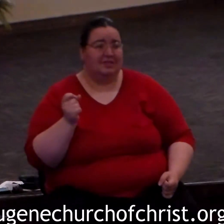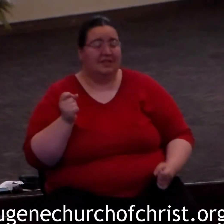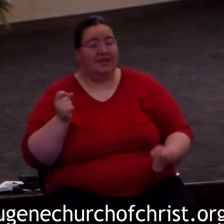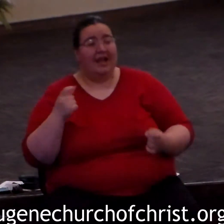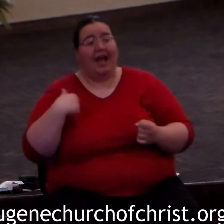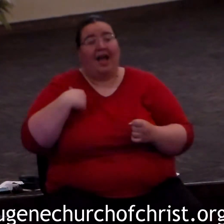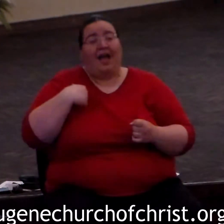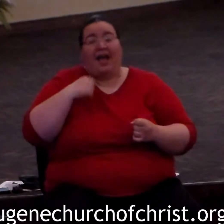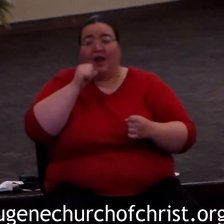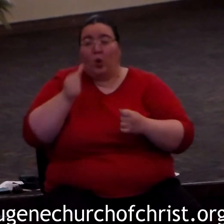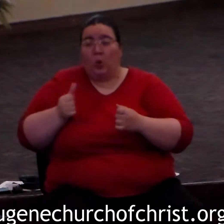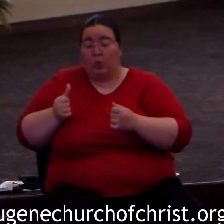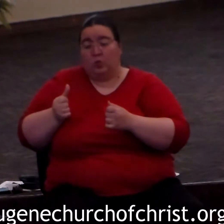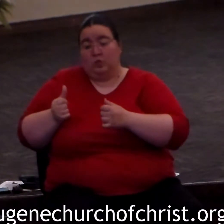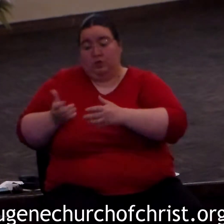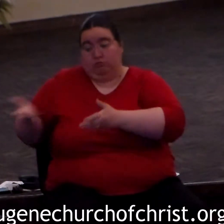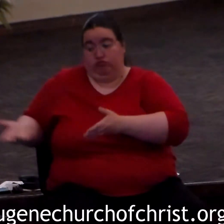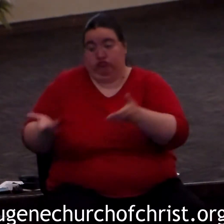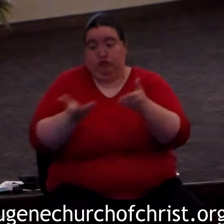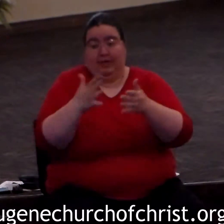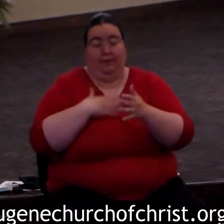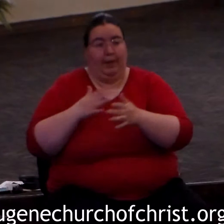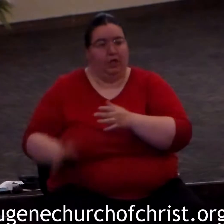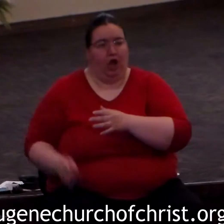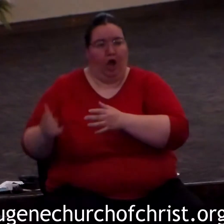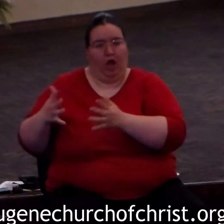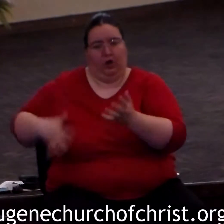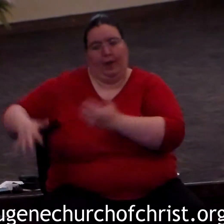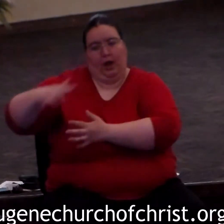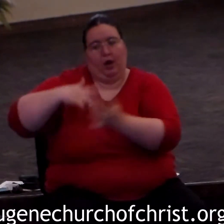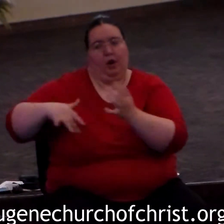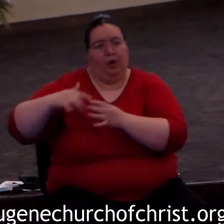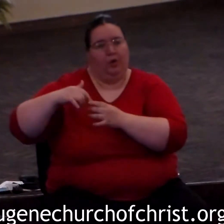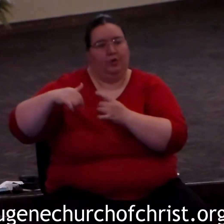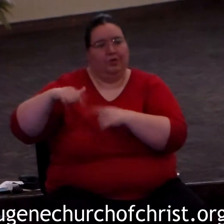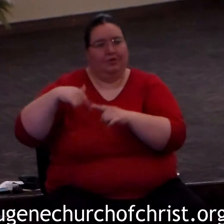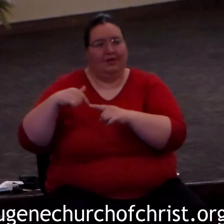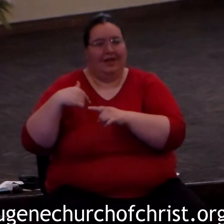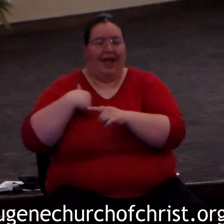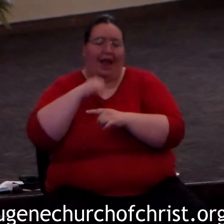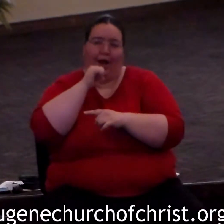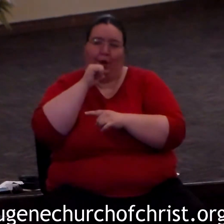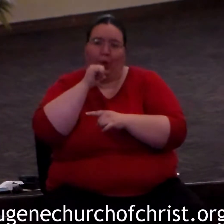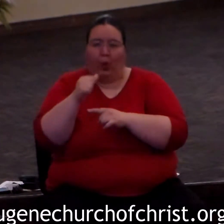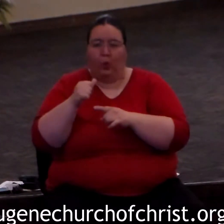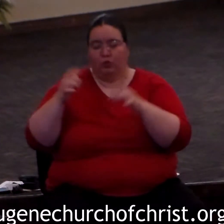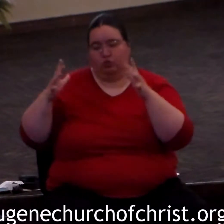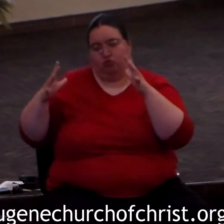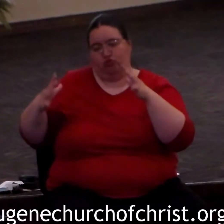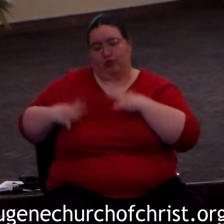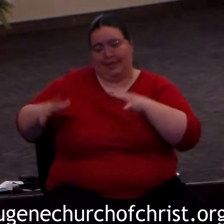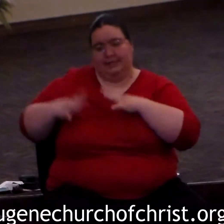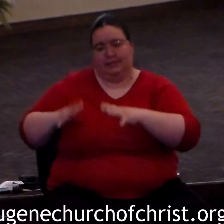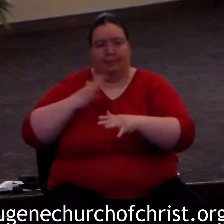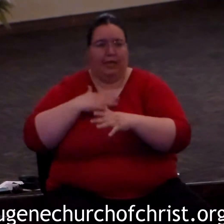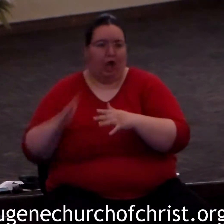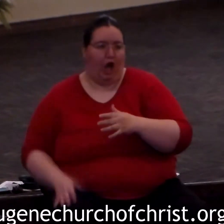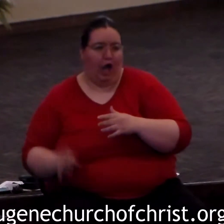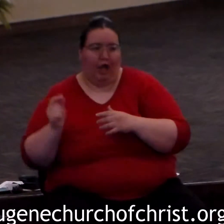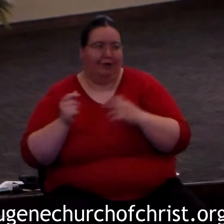everywhere I go person. I am not a put a sweater on my dog person. I am not that wrapped up